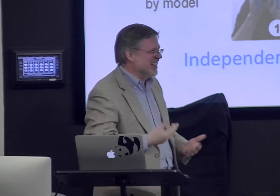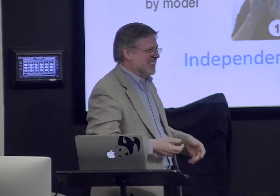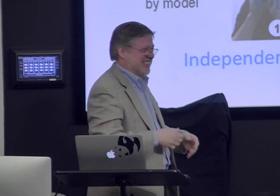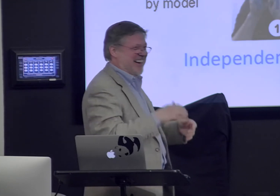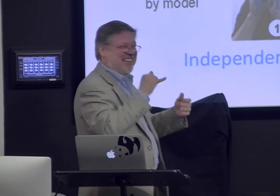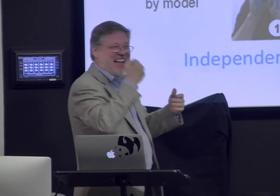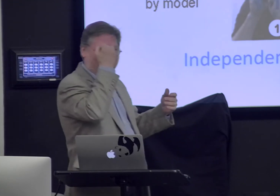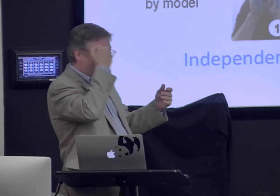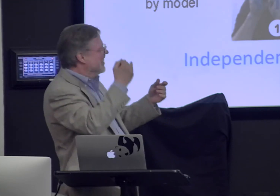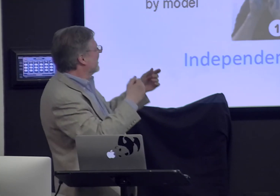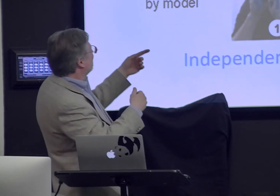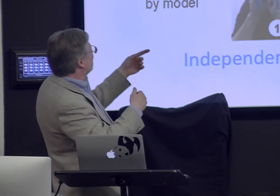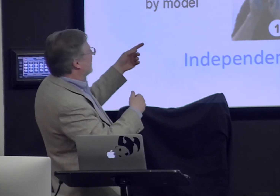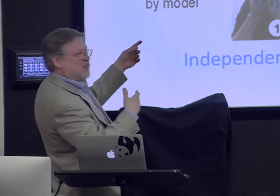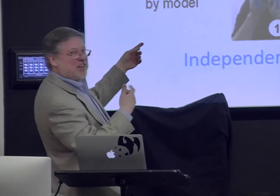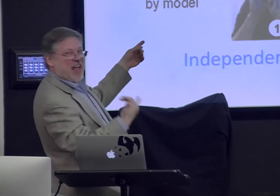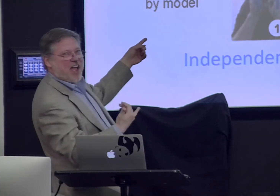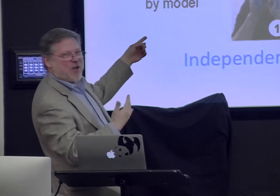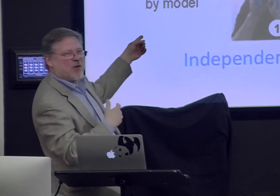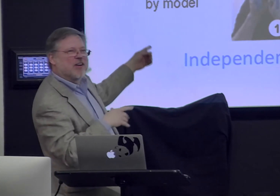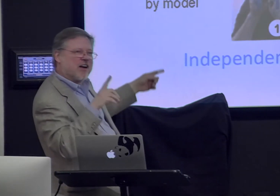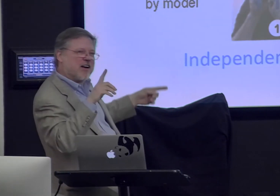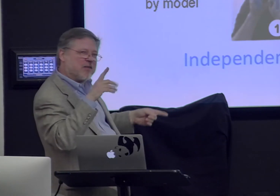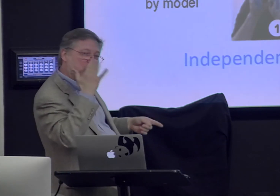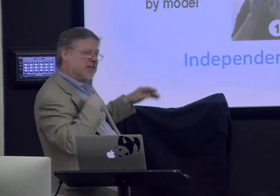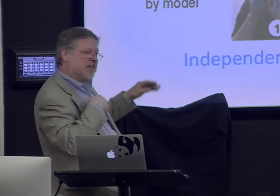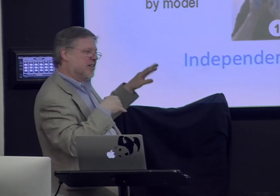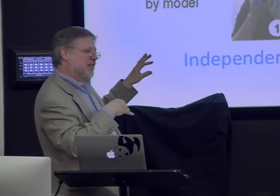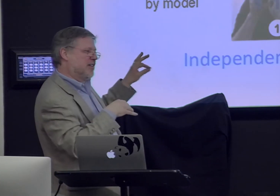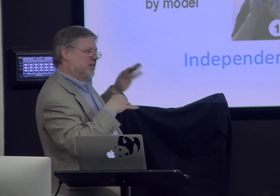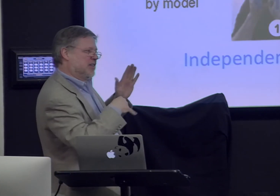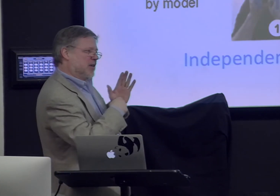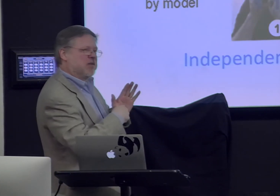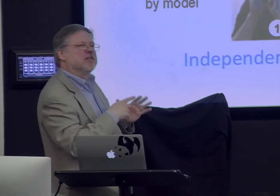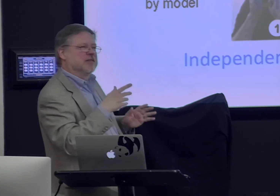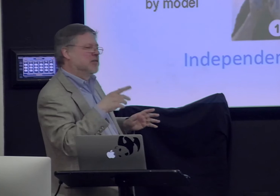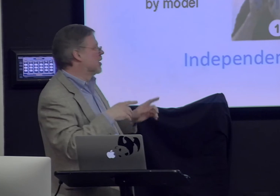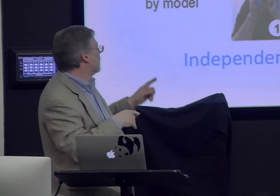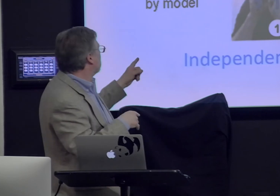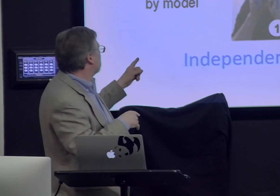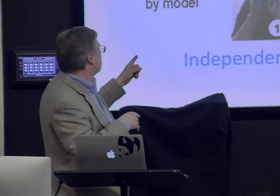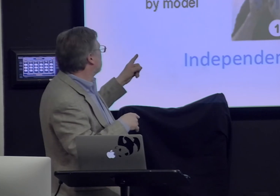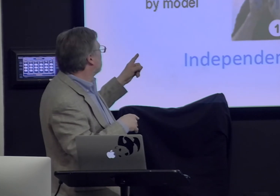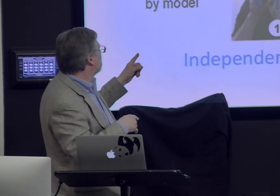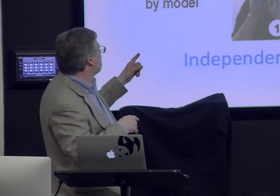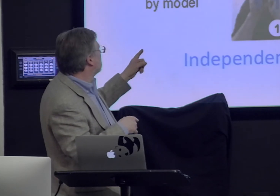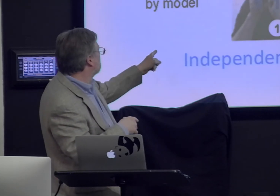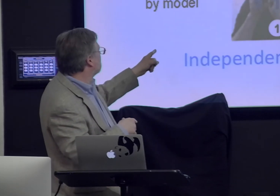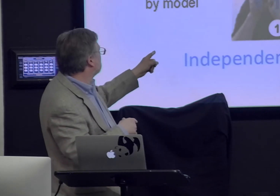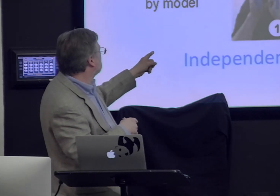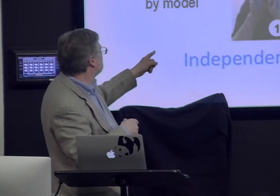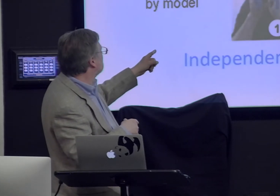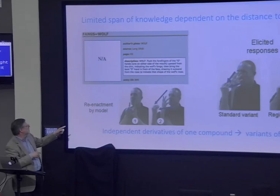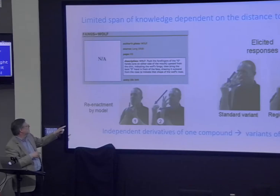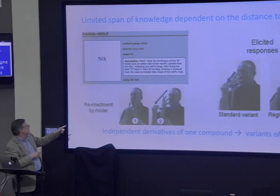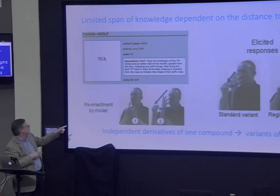years. This wasn't a resource that I had used until quite recently. So the reason I choose this example